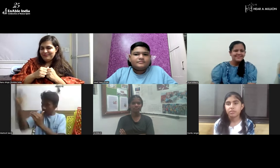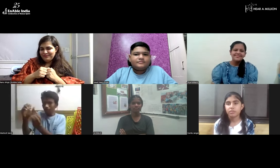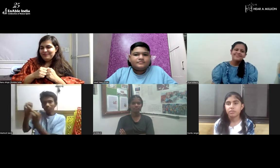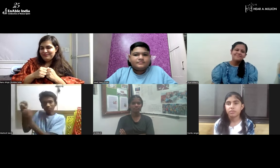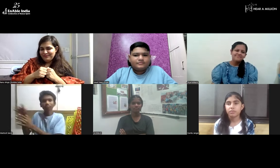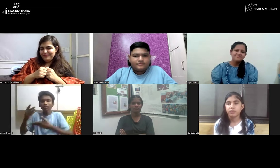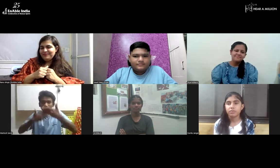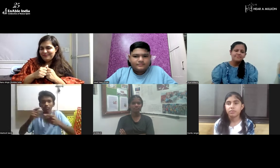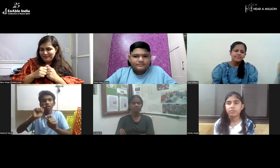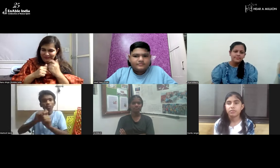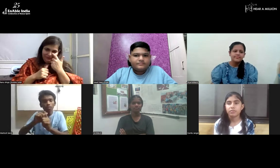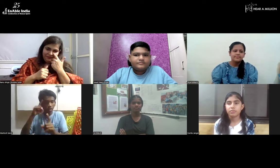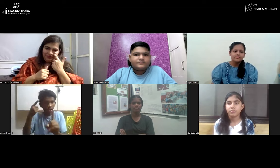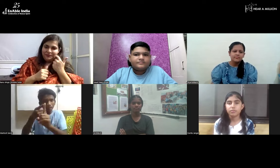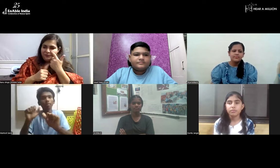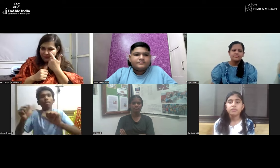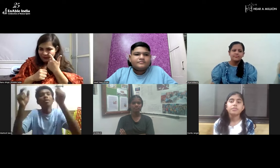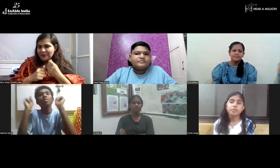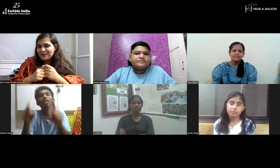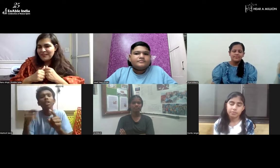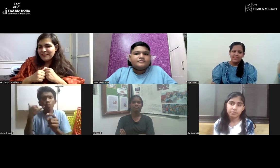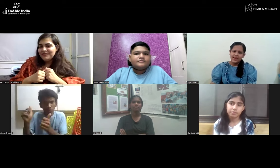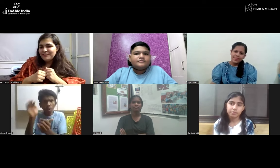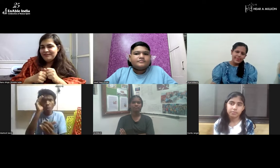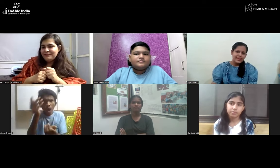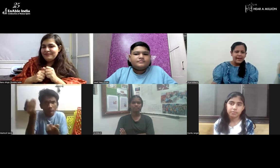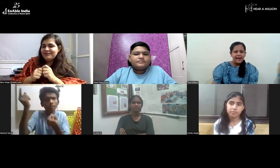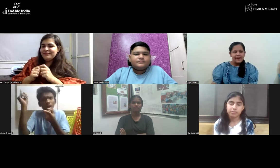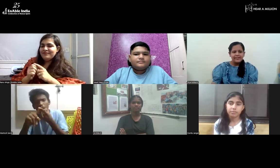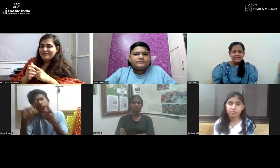Okay, now moving on to the second question.